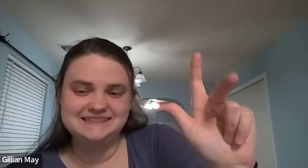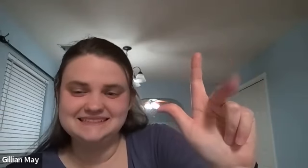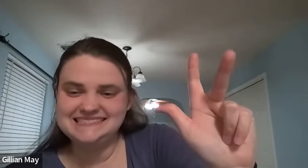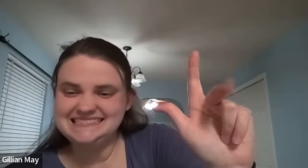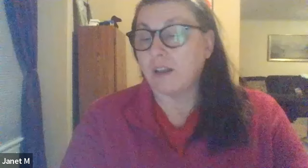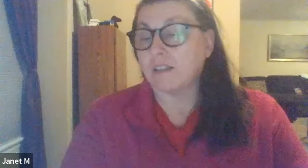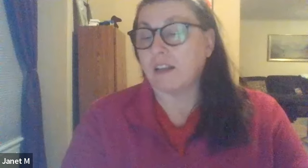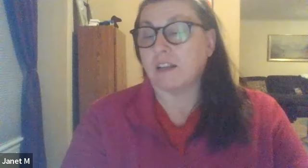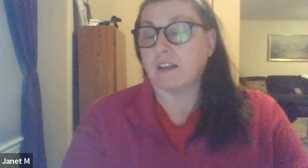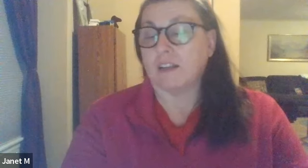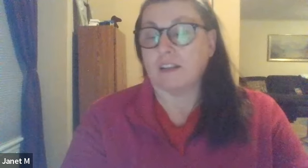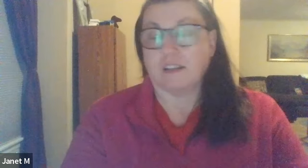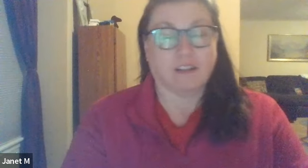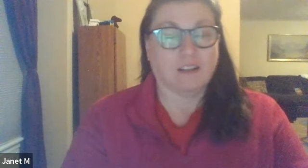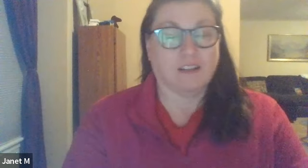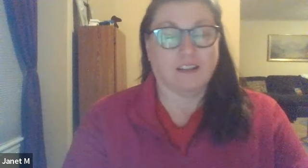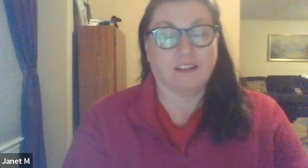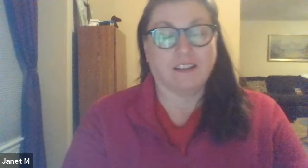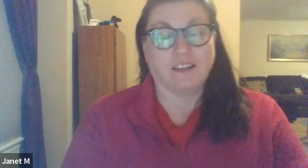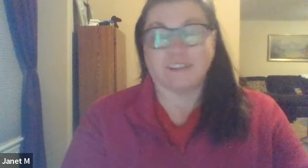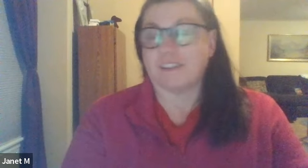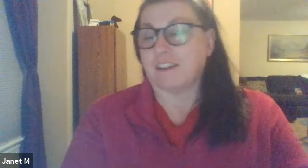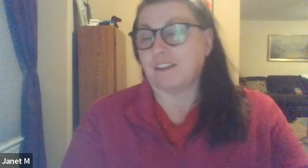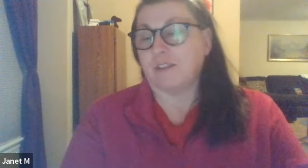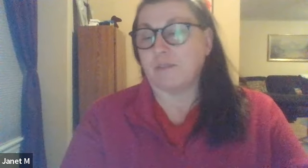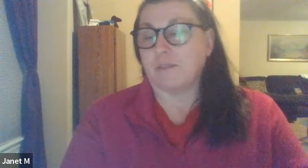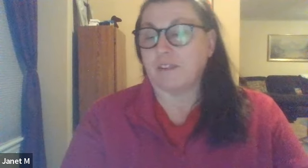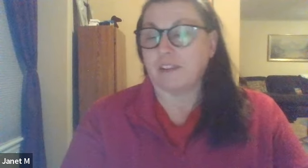Oh, wait, that's not it. It's the chapter.